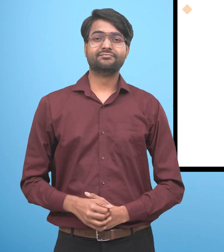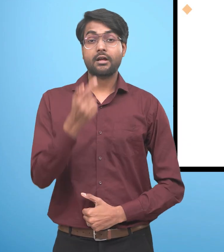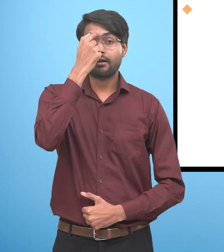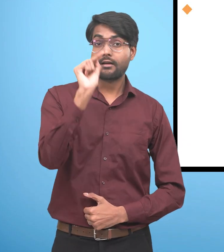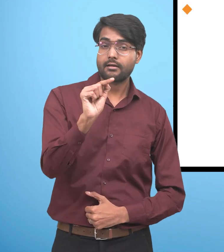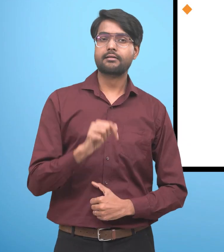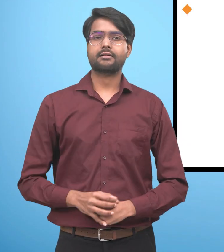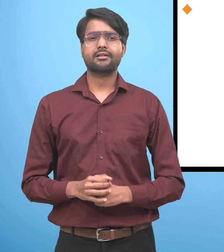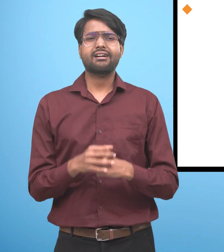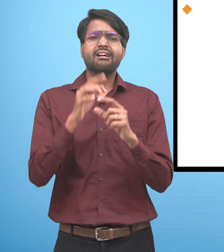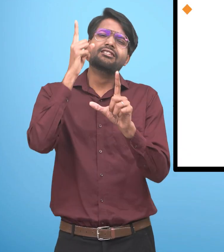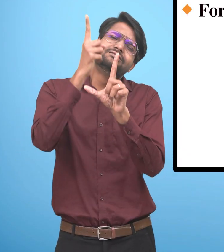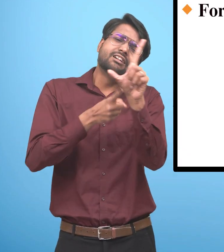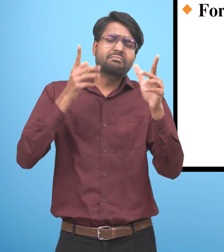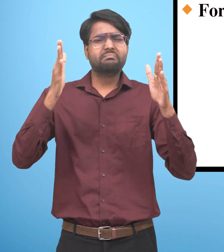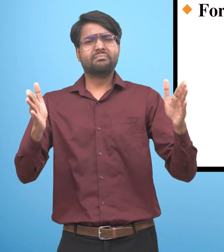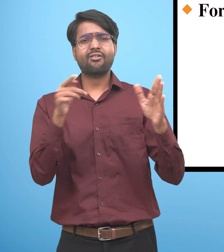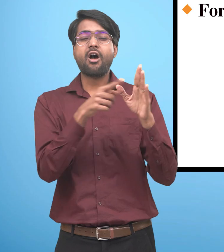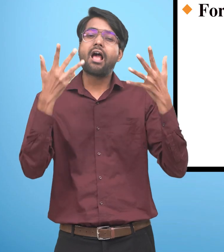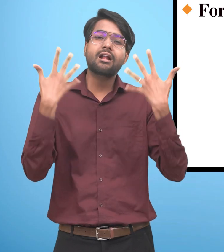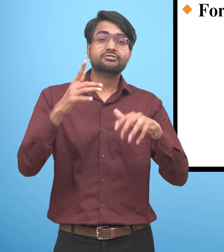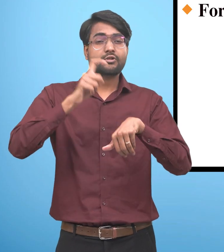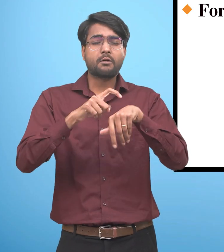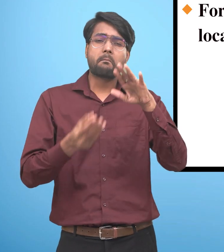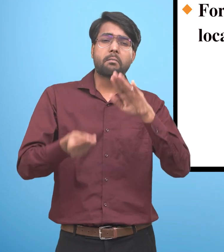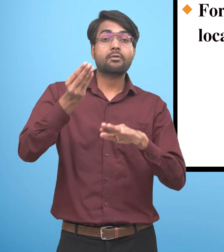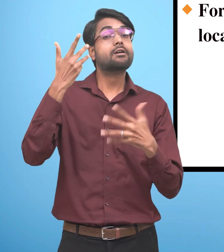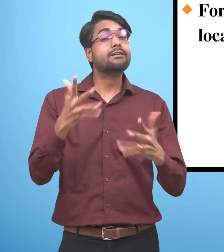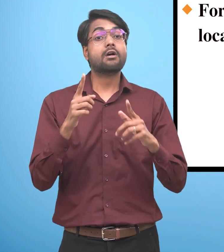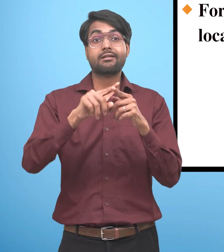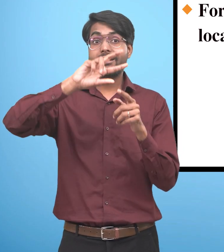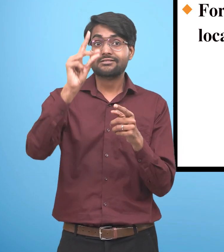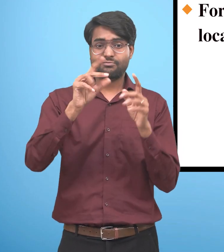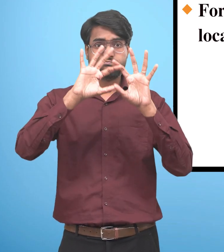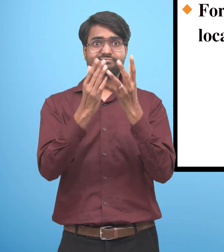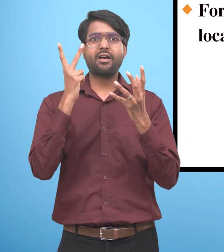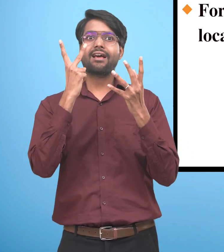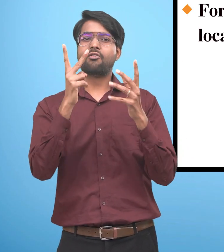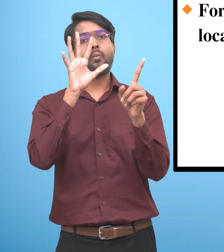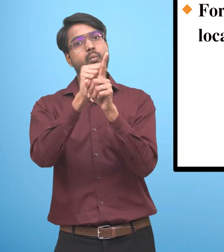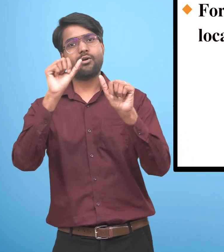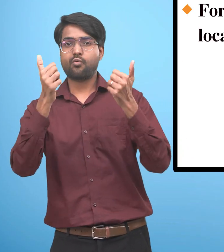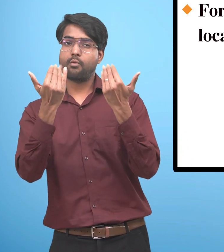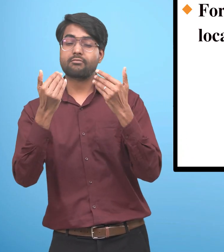1. For most of the year, Venus can be located either at dawn or at dusk.